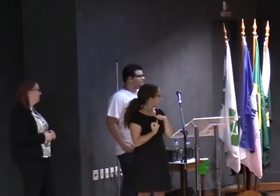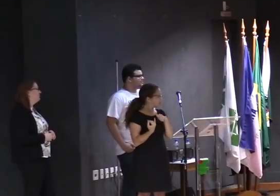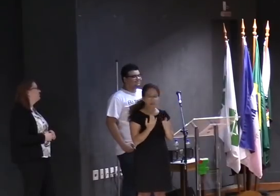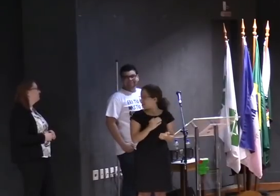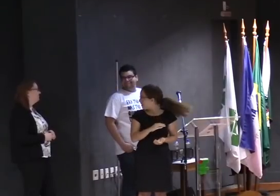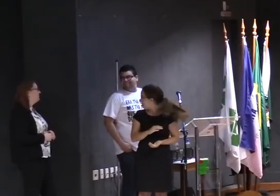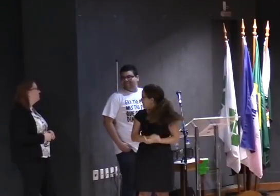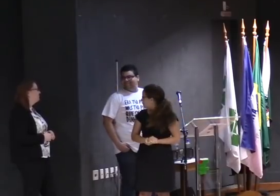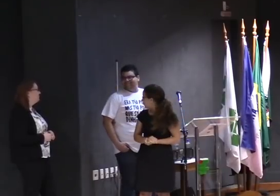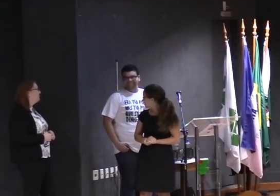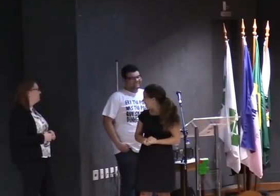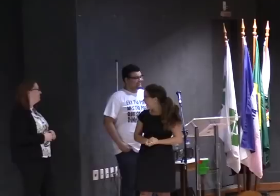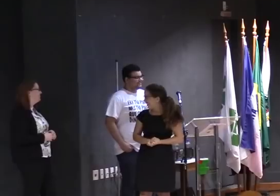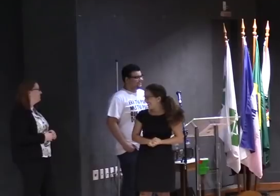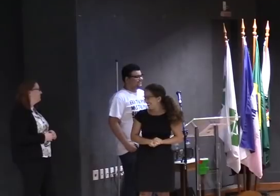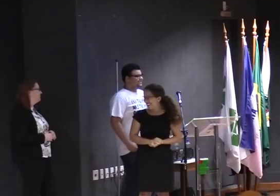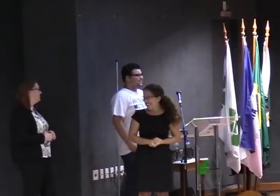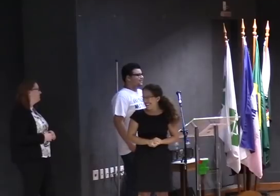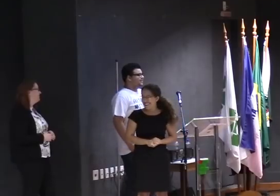Maria?